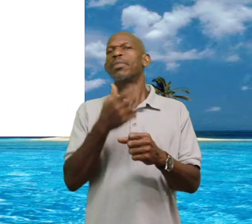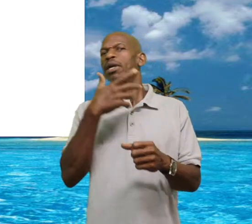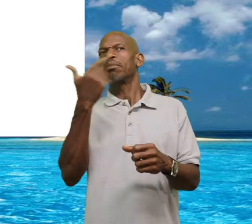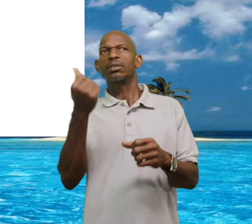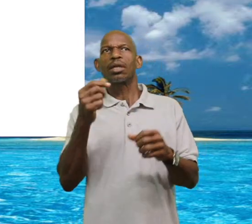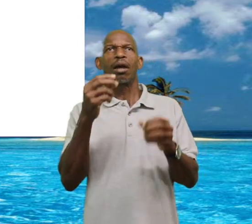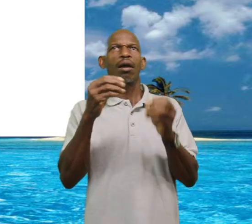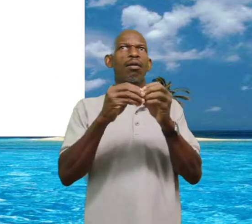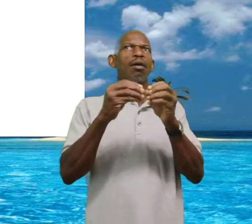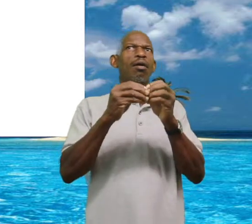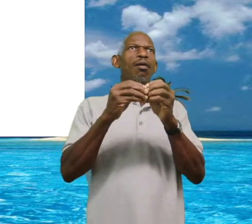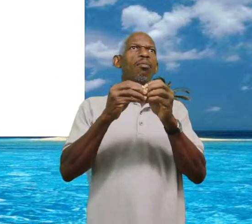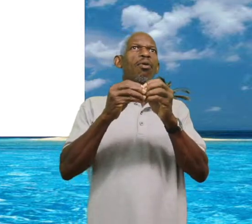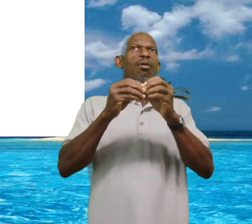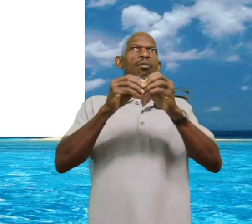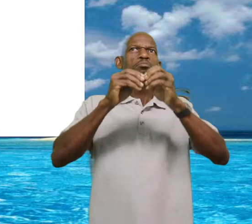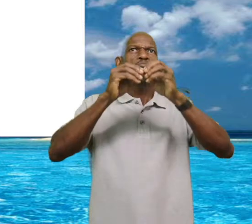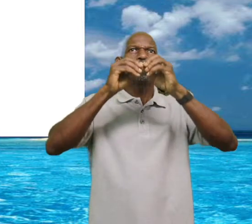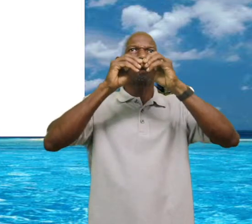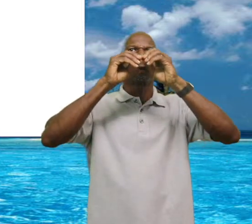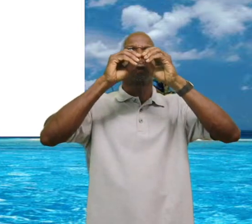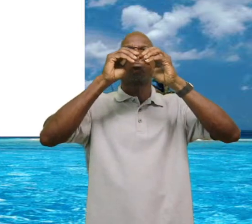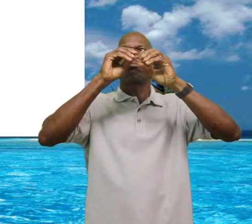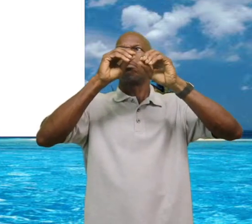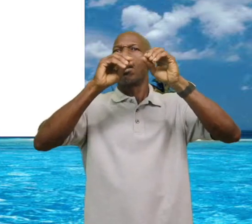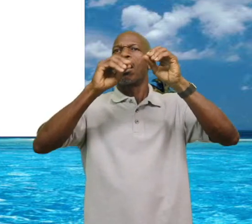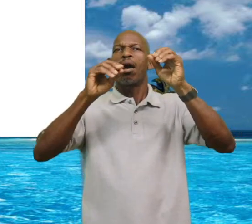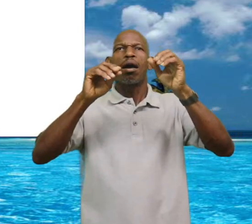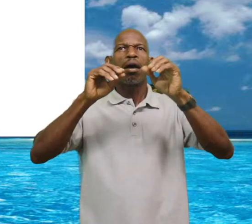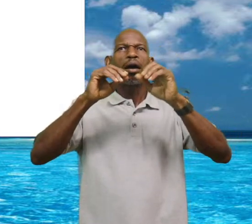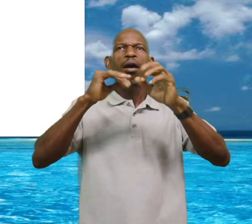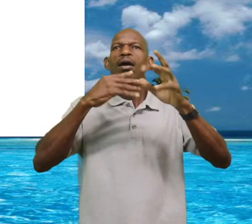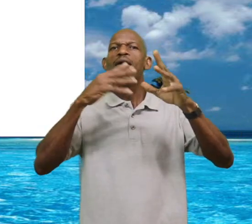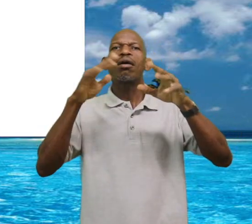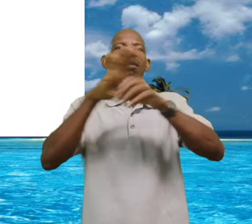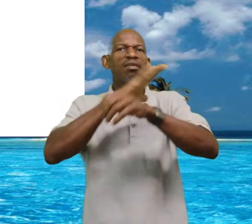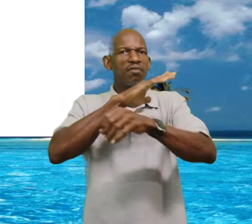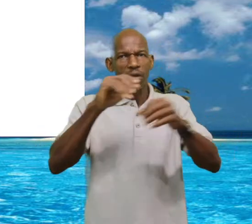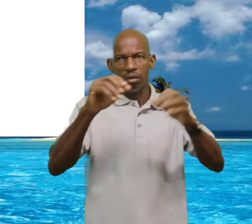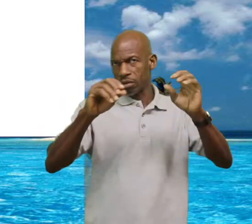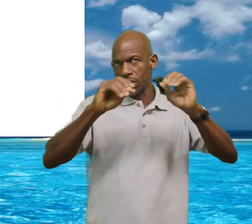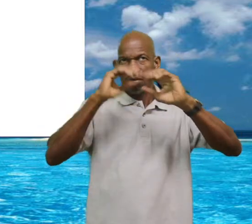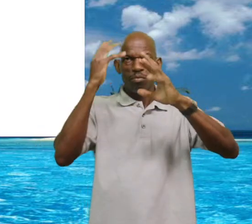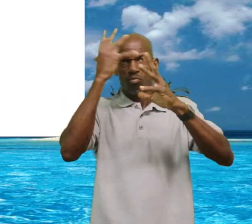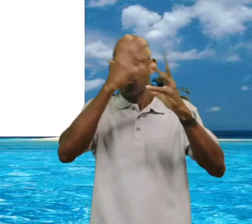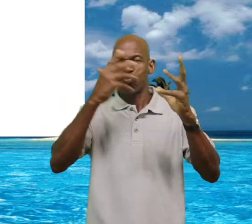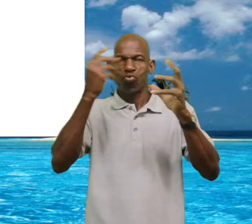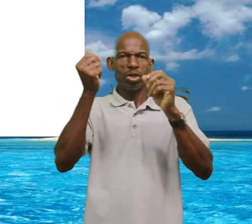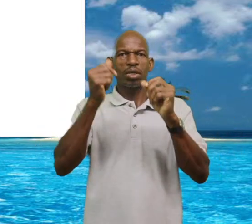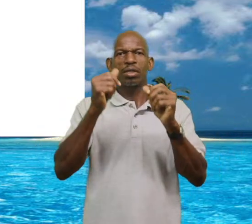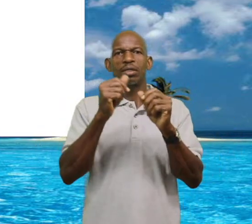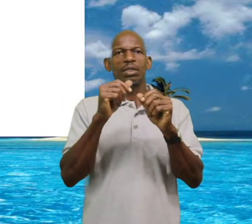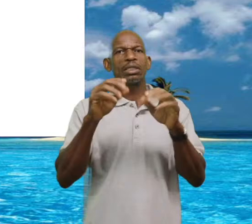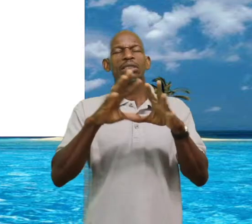at when we are writing, how we use words to express ourselves in